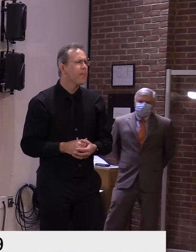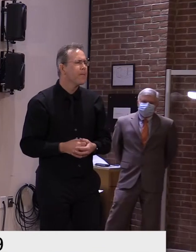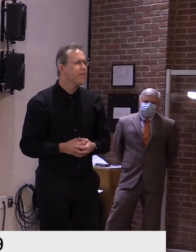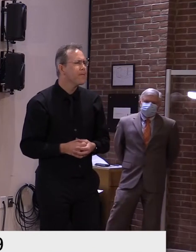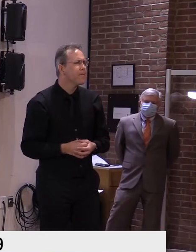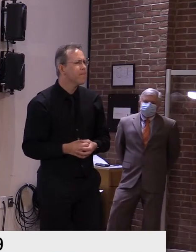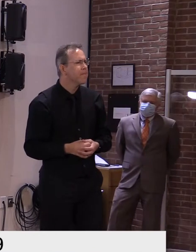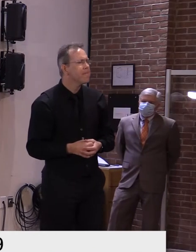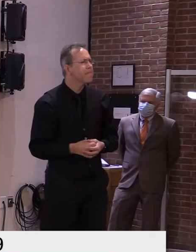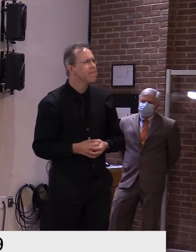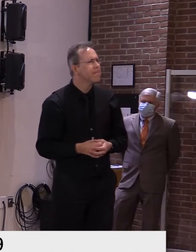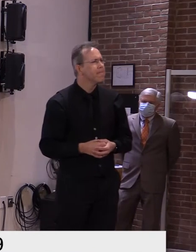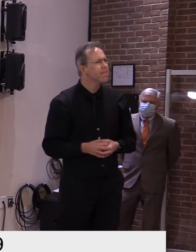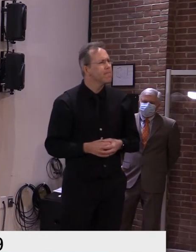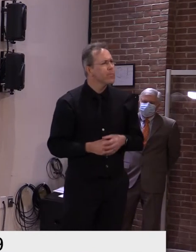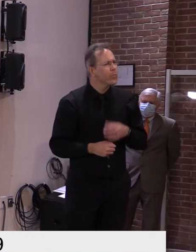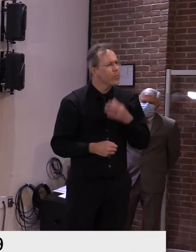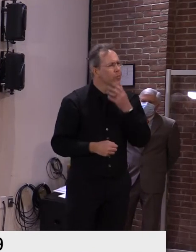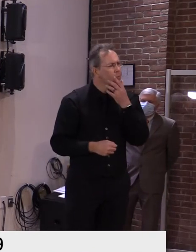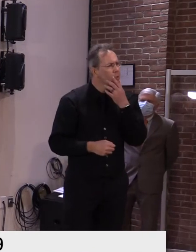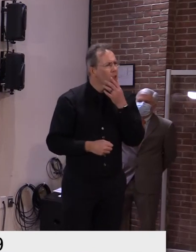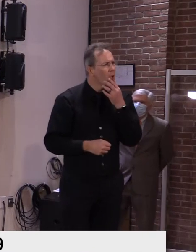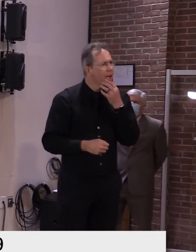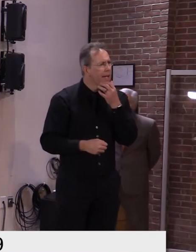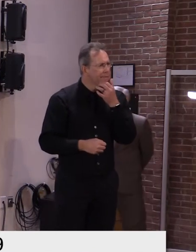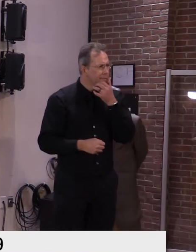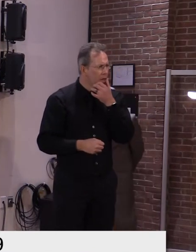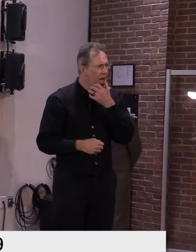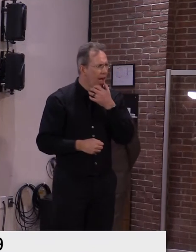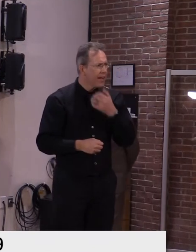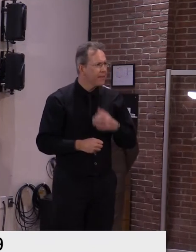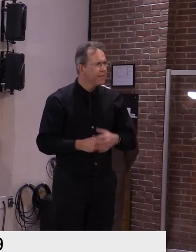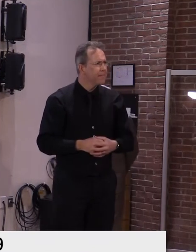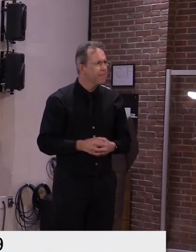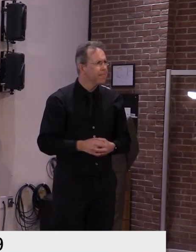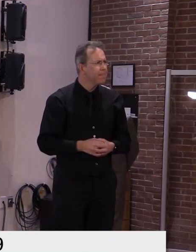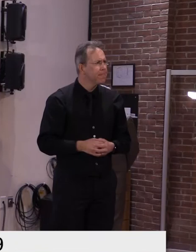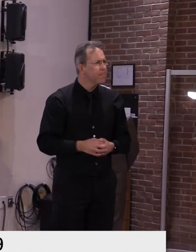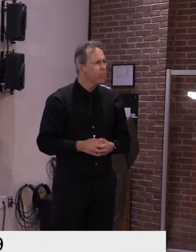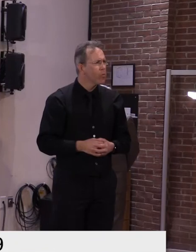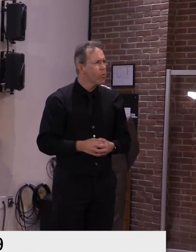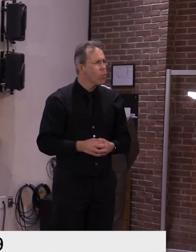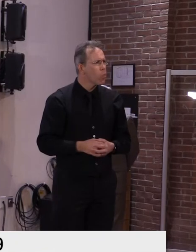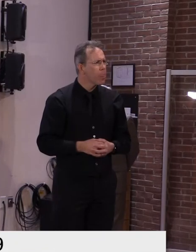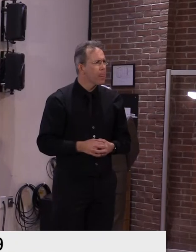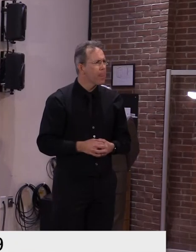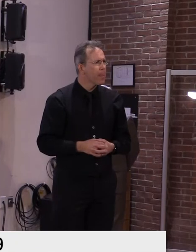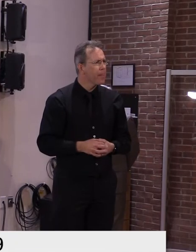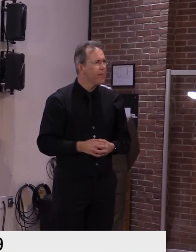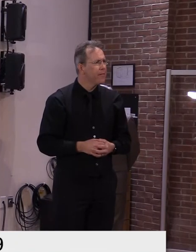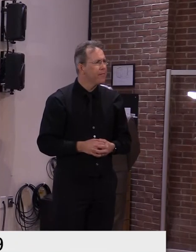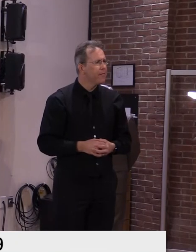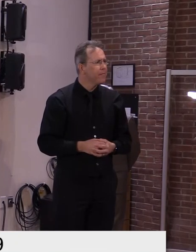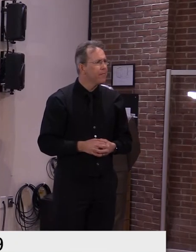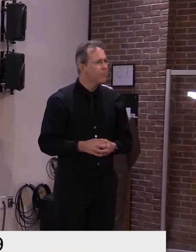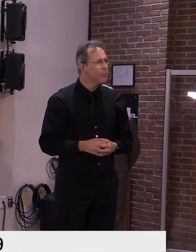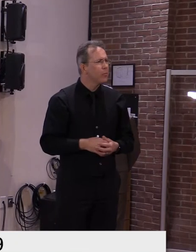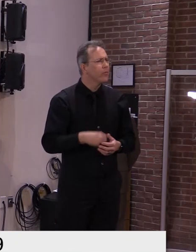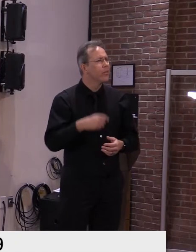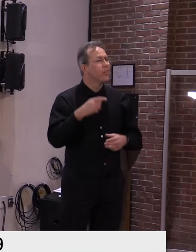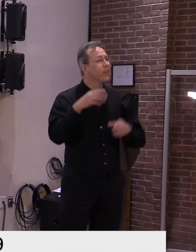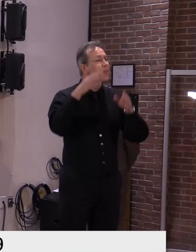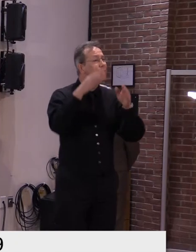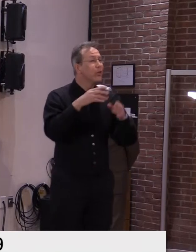with regard to their being able to get a second vaccination close to home. Tom, if you could also connect with